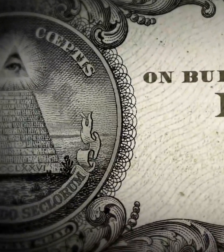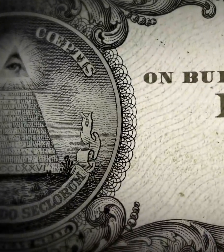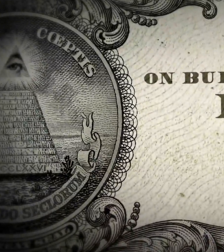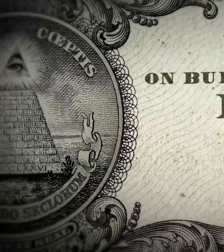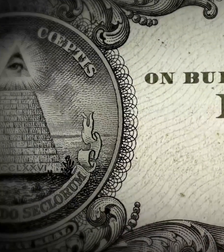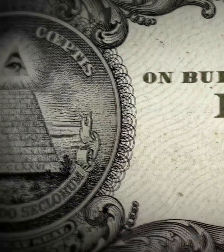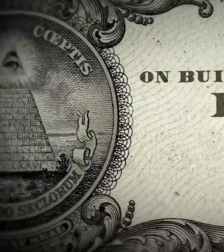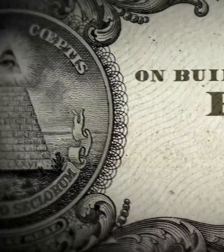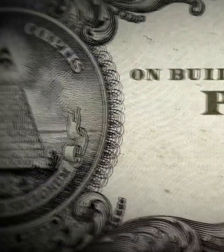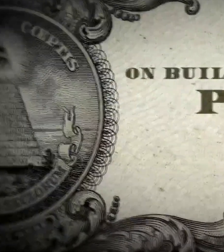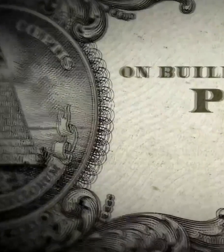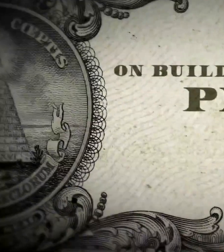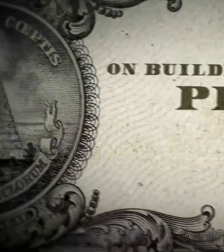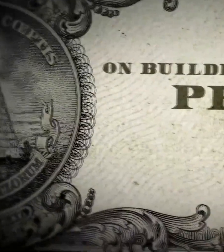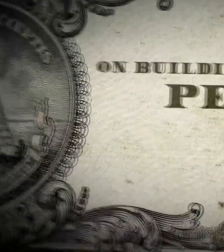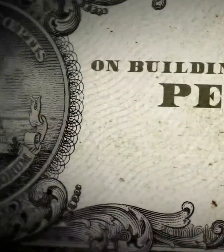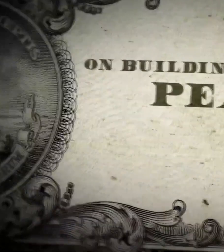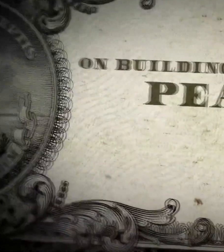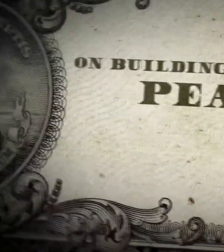it's a gas.